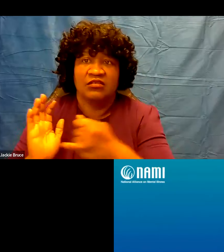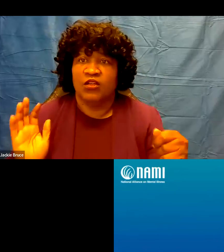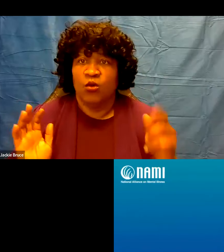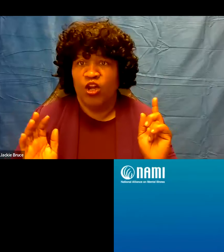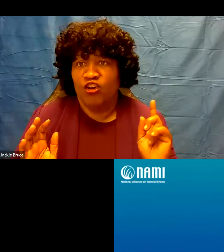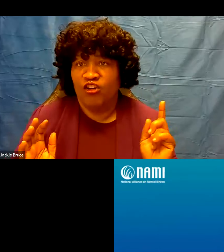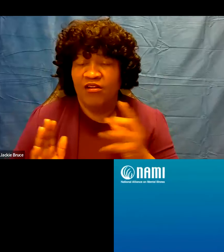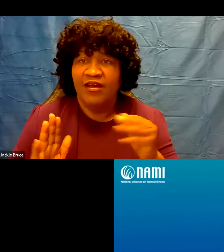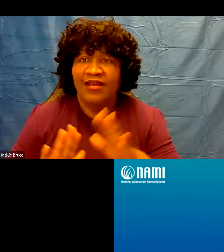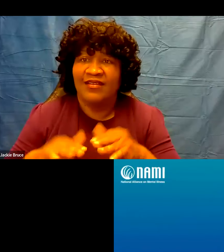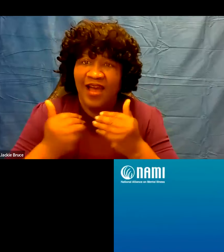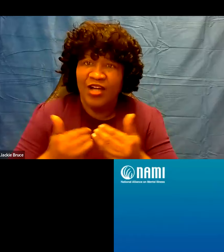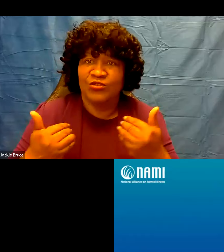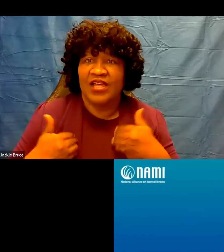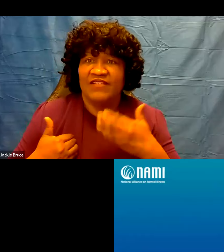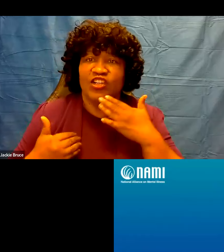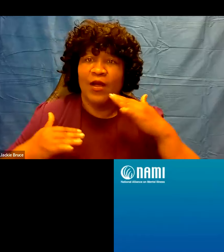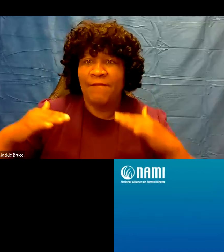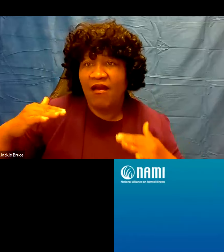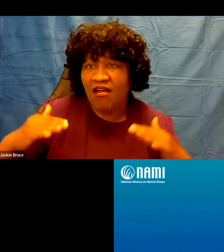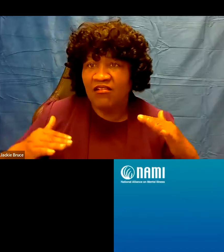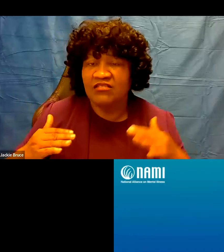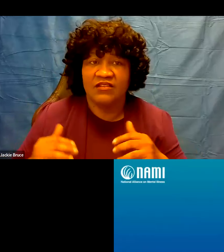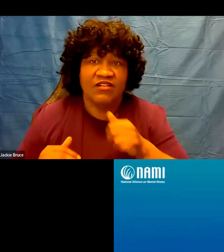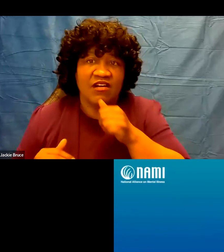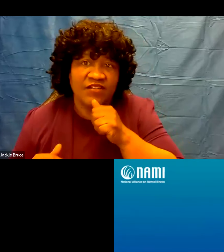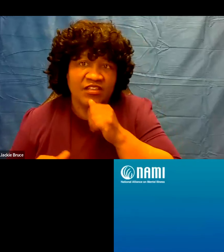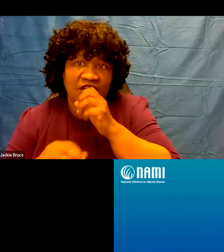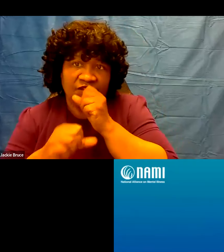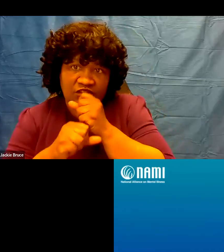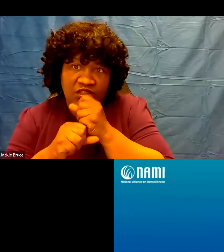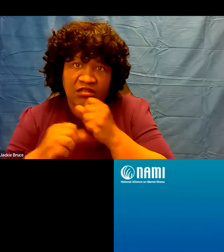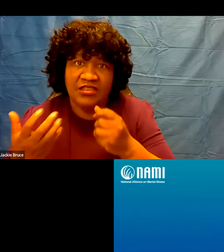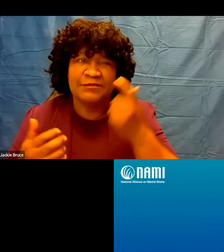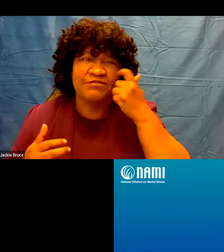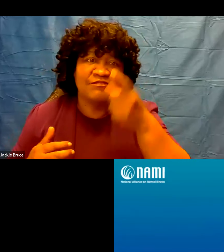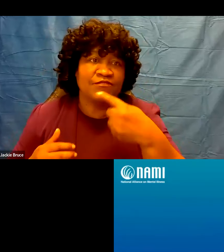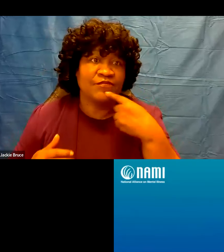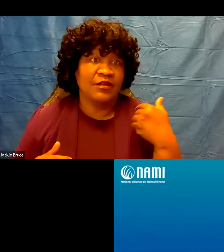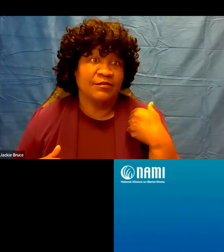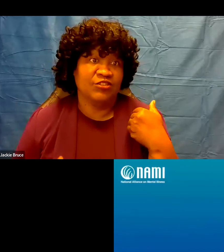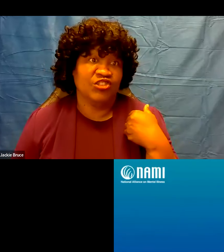and how to have that balance of confidentiality, just like you had already mentioned.